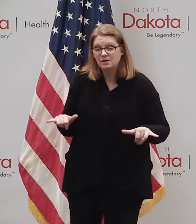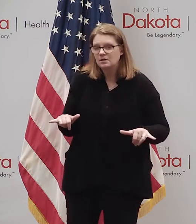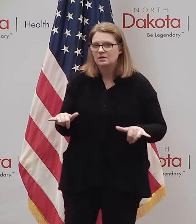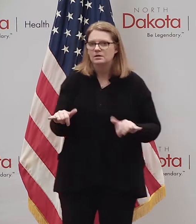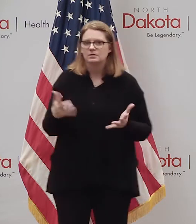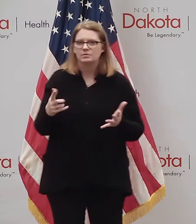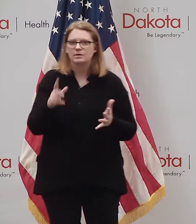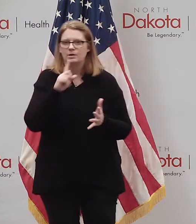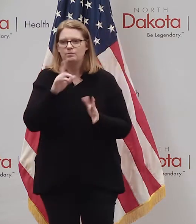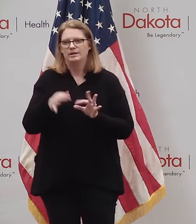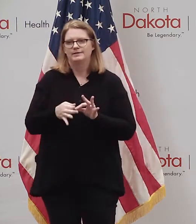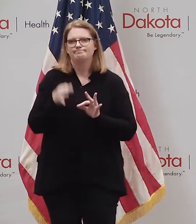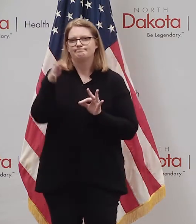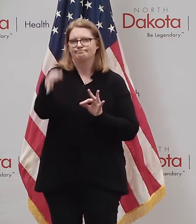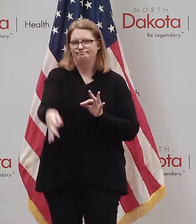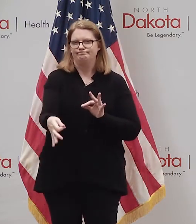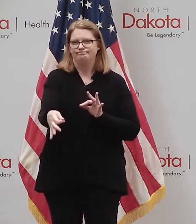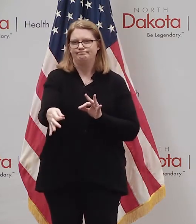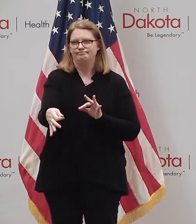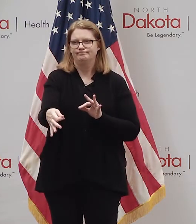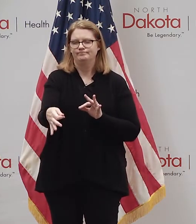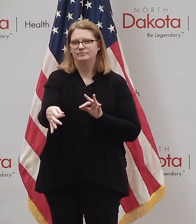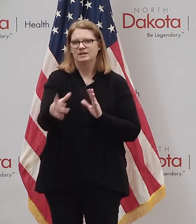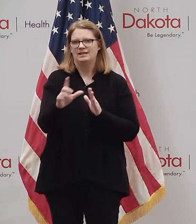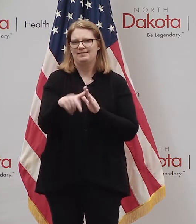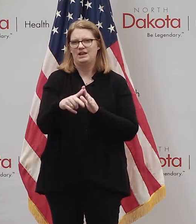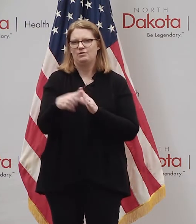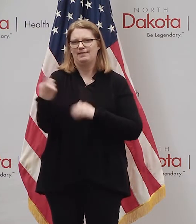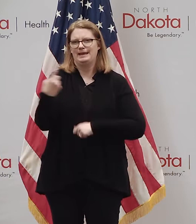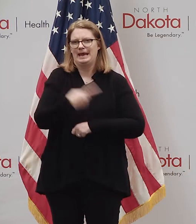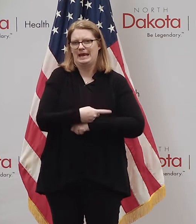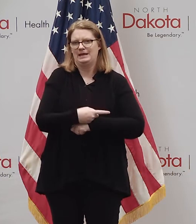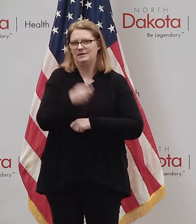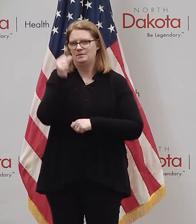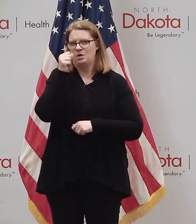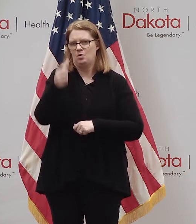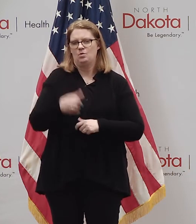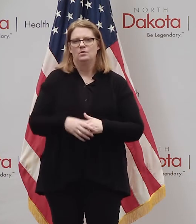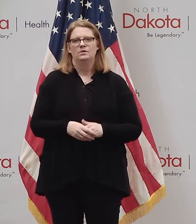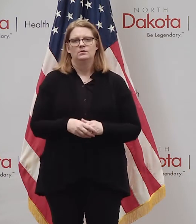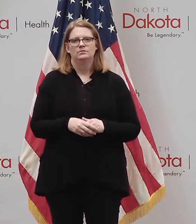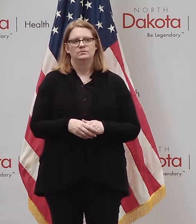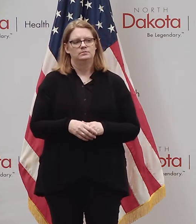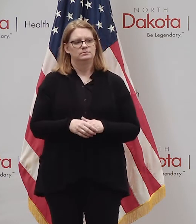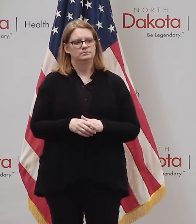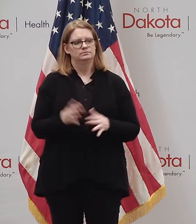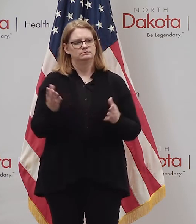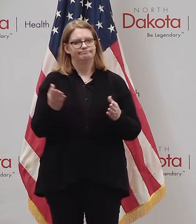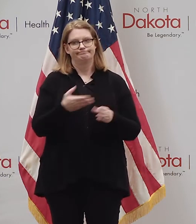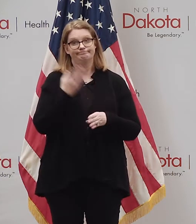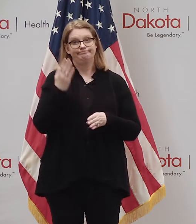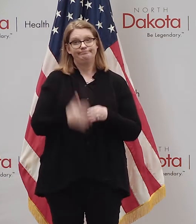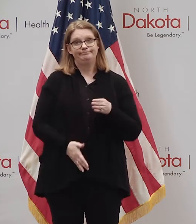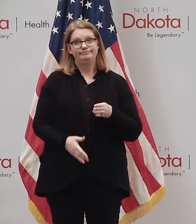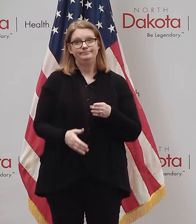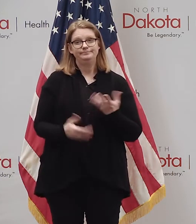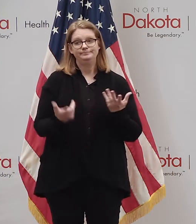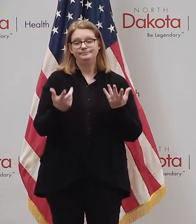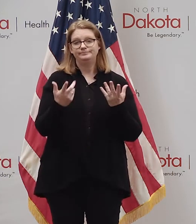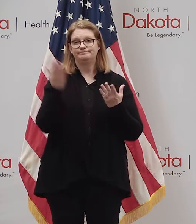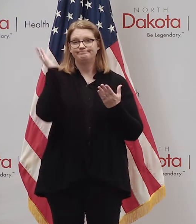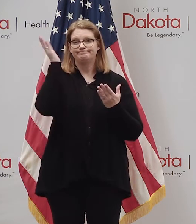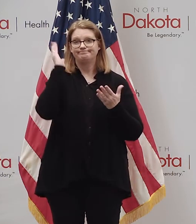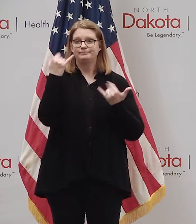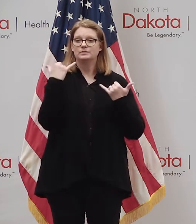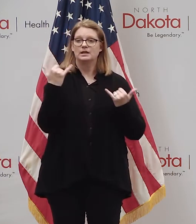then we would likely push our press conference back later in the day tomorrow. And that concludes our remarks for